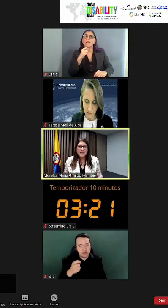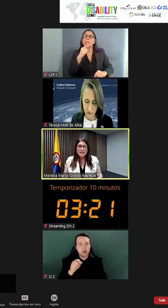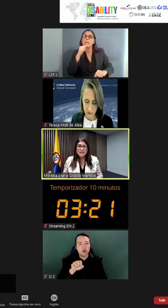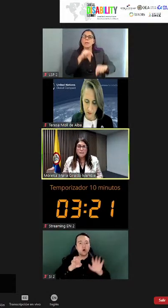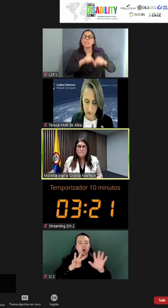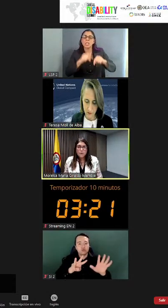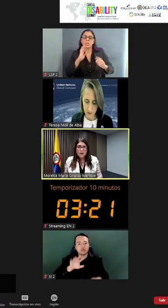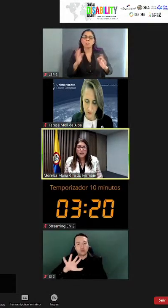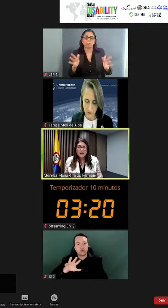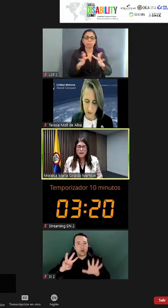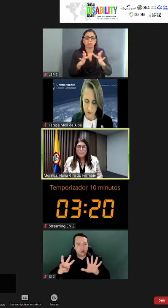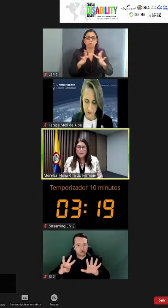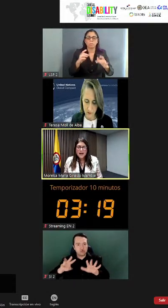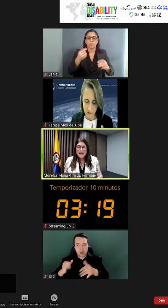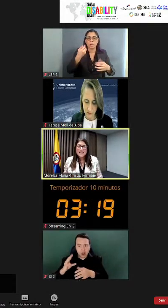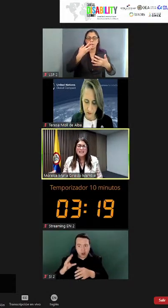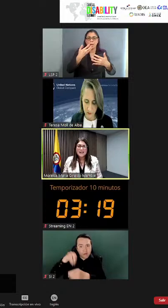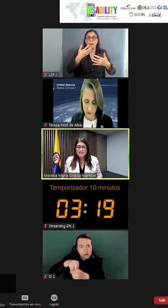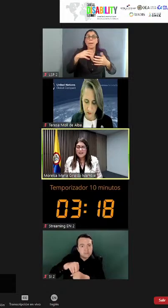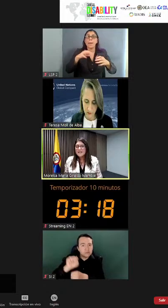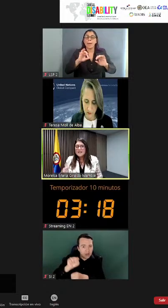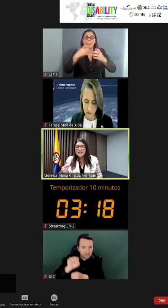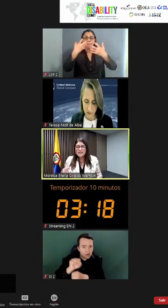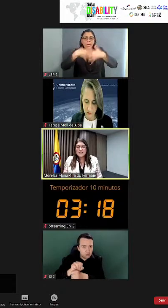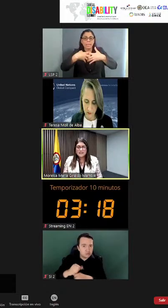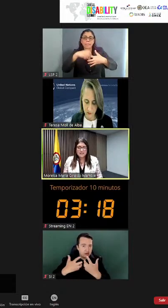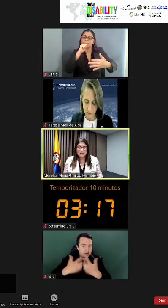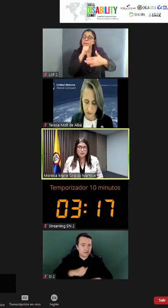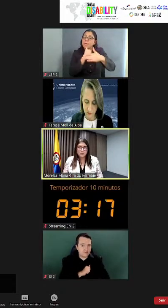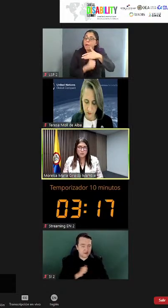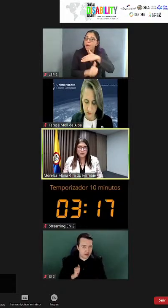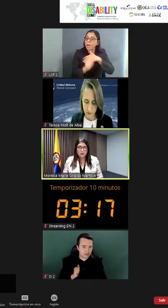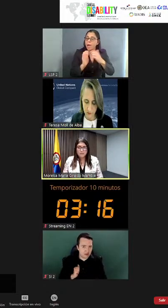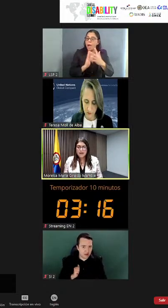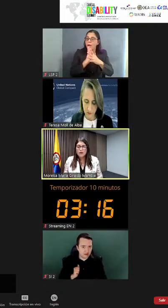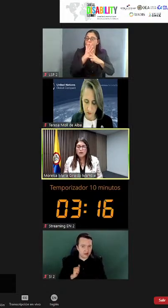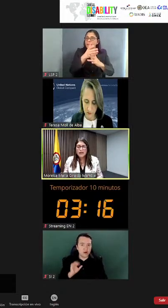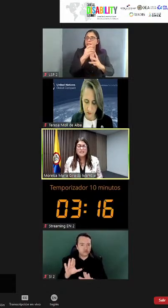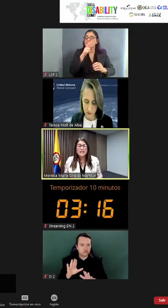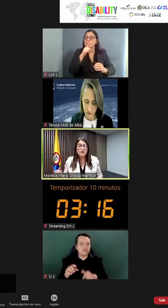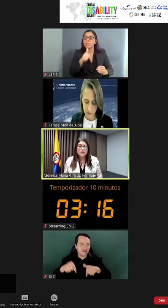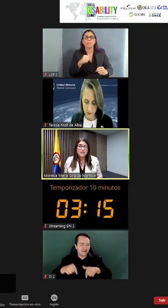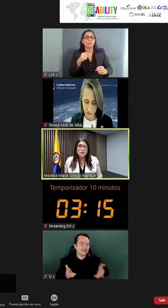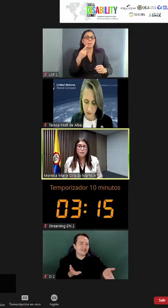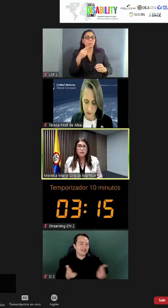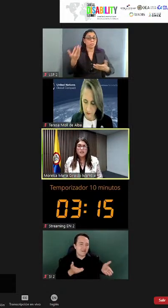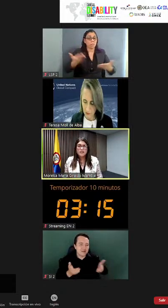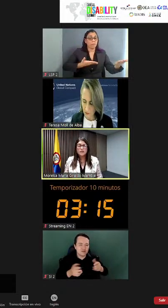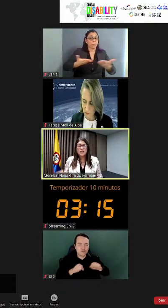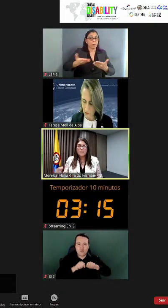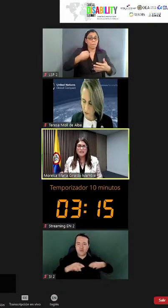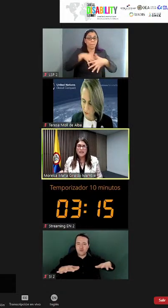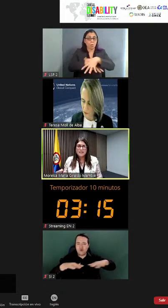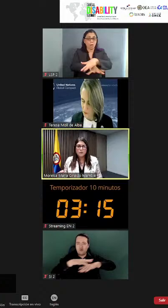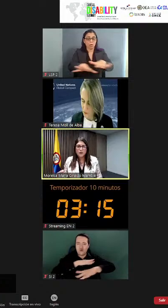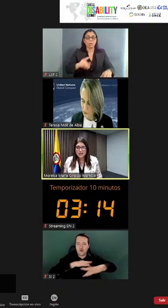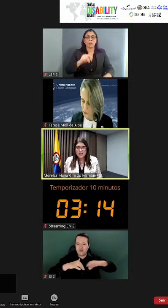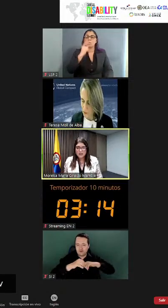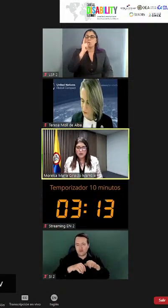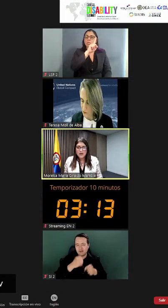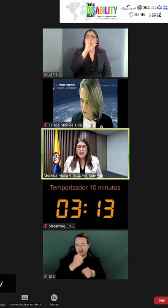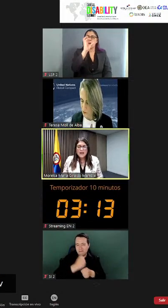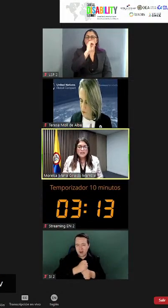000 peoples that are working in public private companies through the public service of employment which is